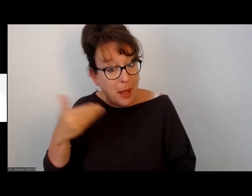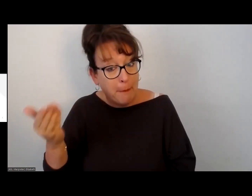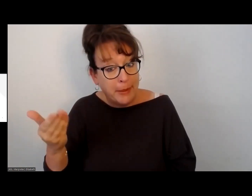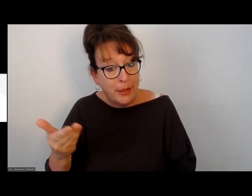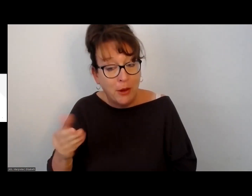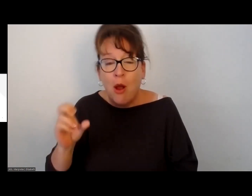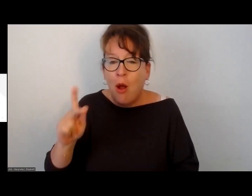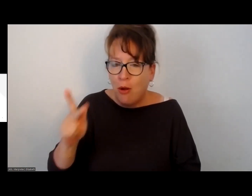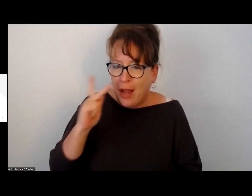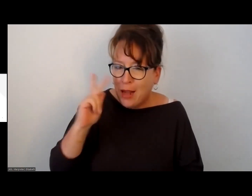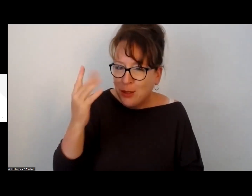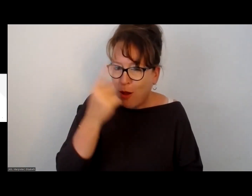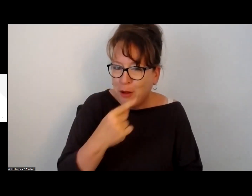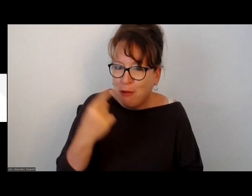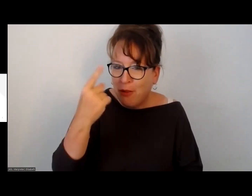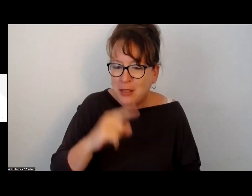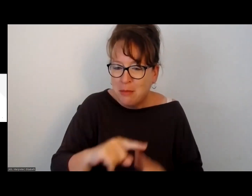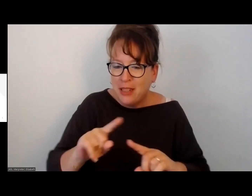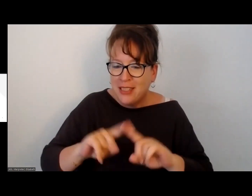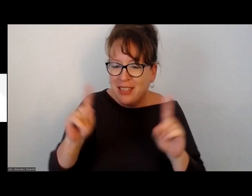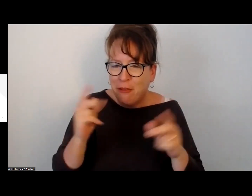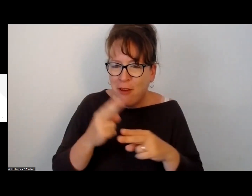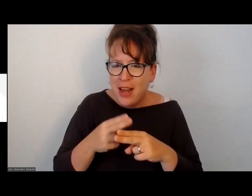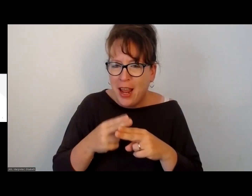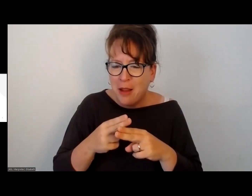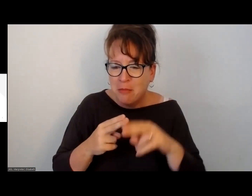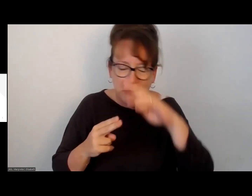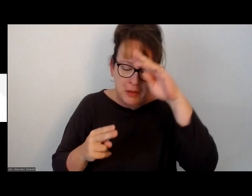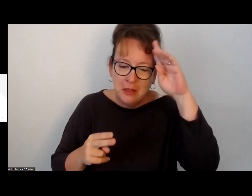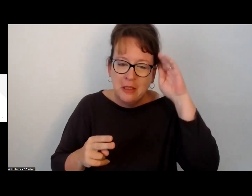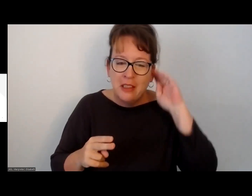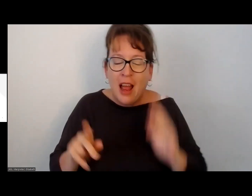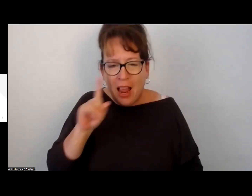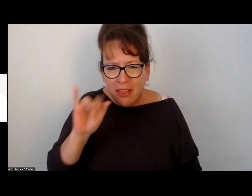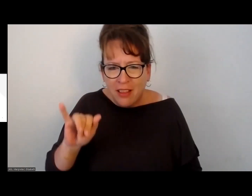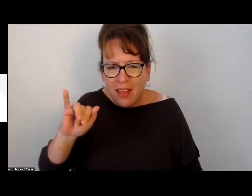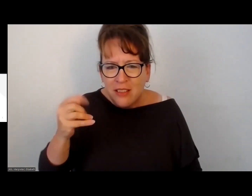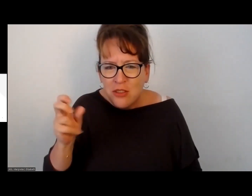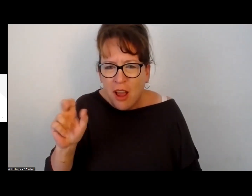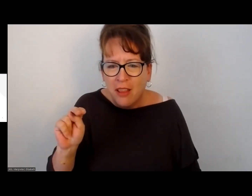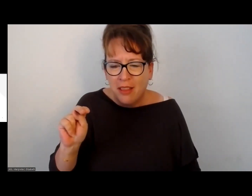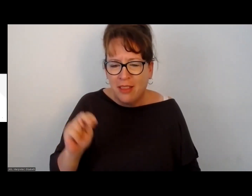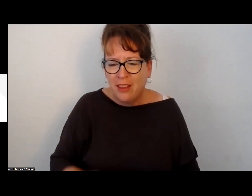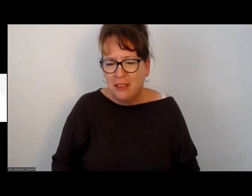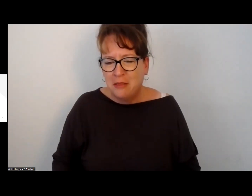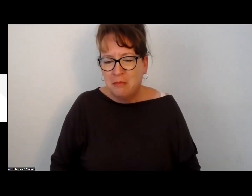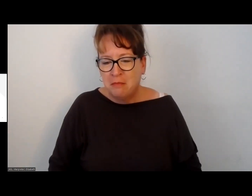I saw your face, but it says Ari Zorn. So I'm like, yes, I think that's Jonathan.